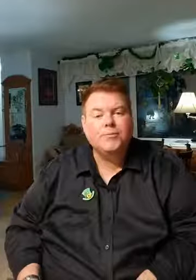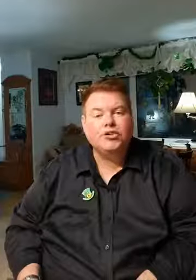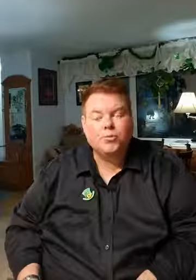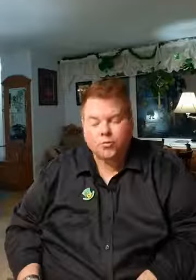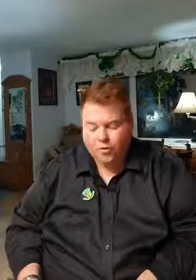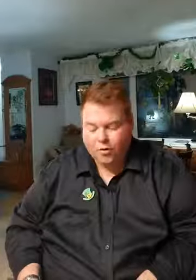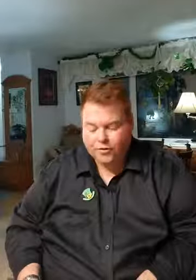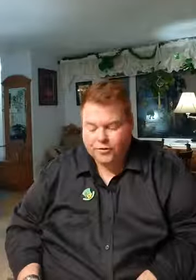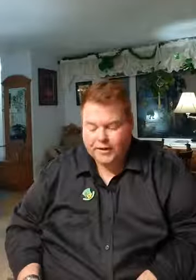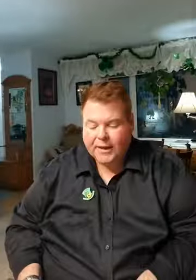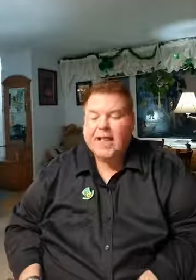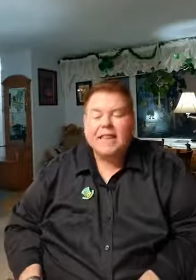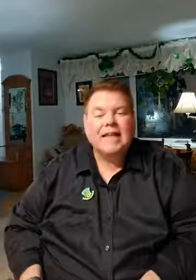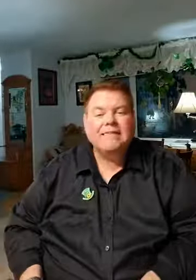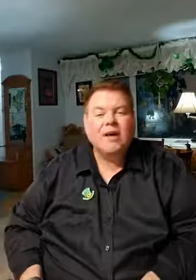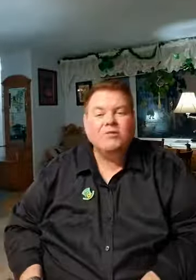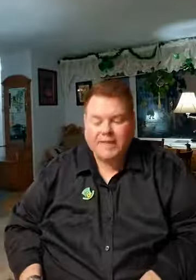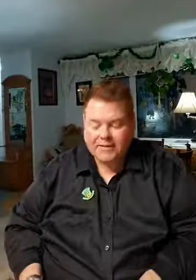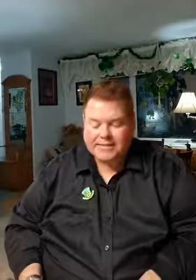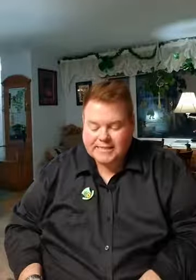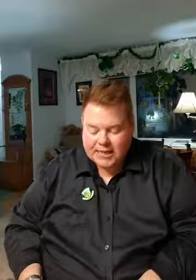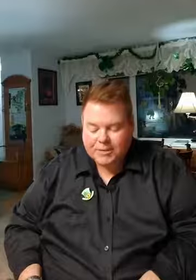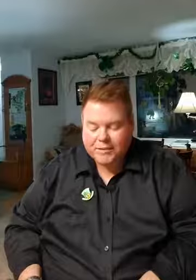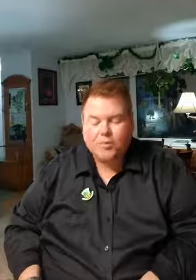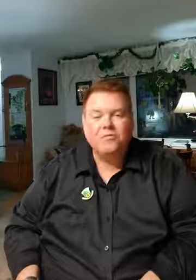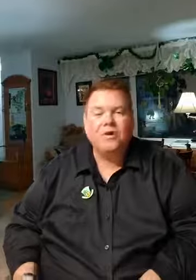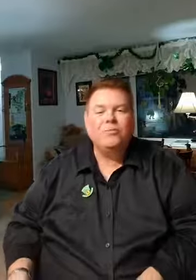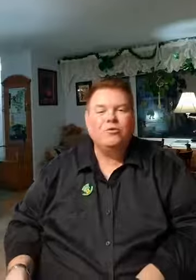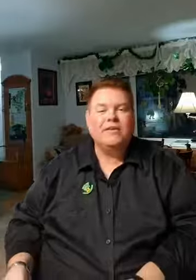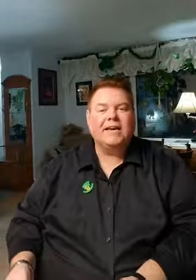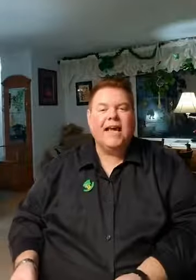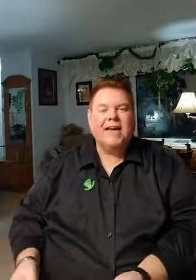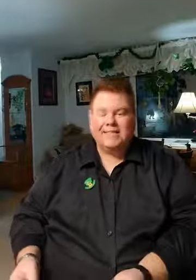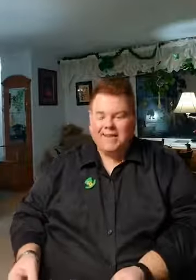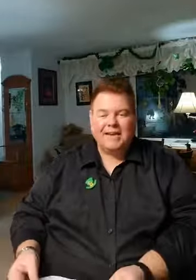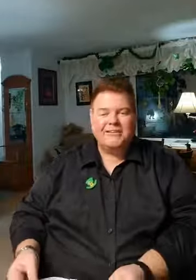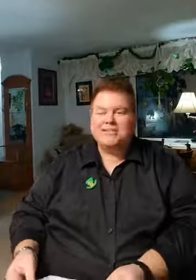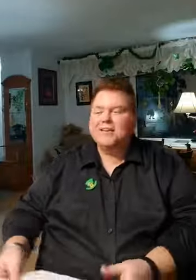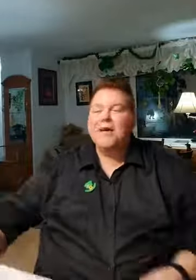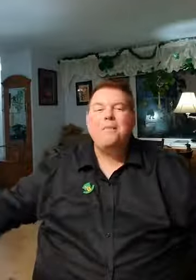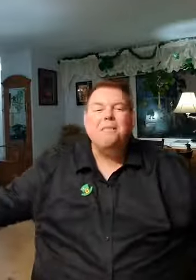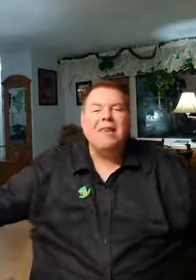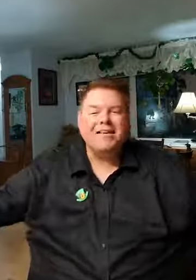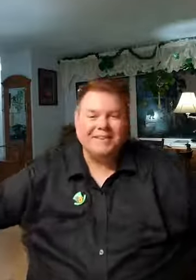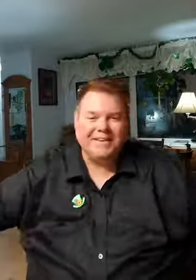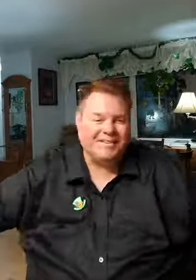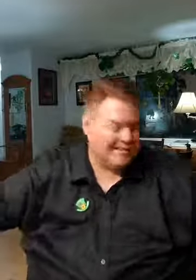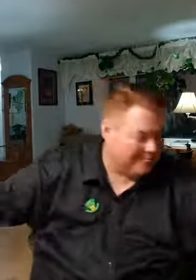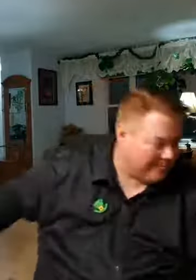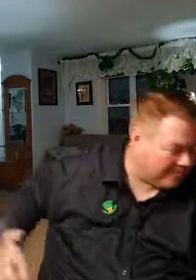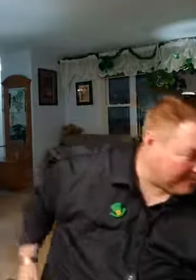spiritual growth. Let's now sing this deeply moving music and text. Blessings.